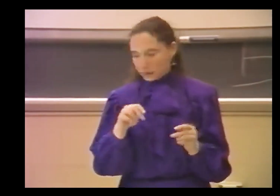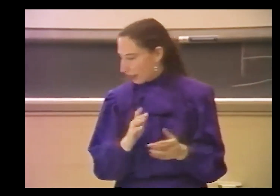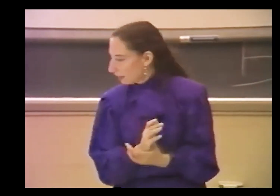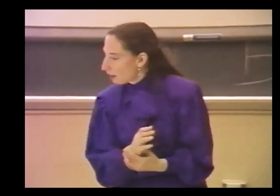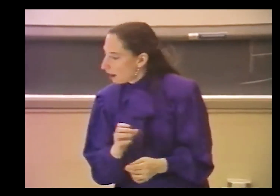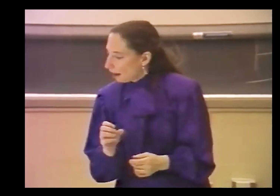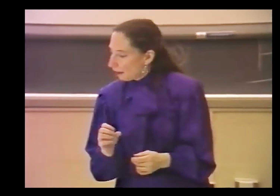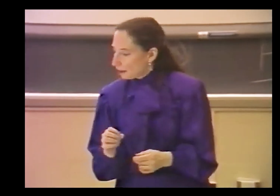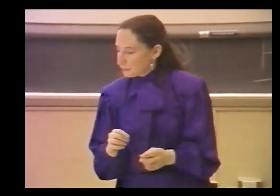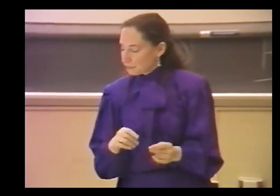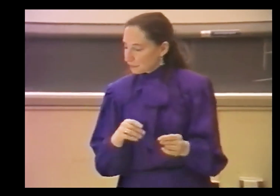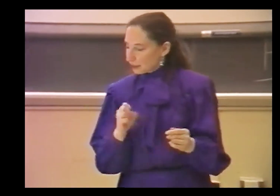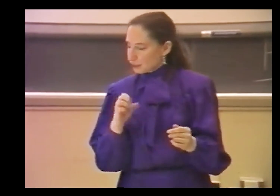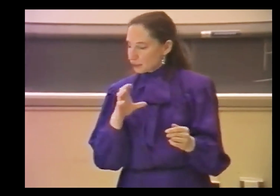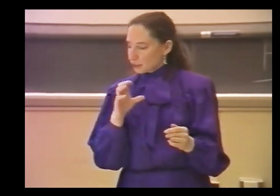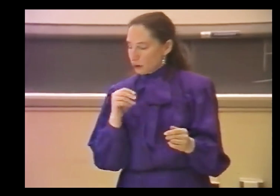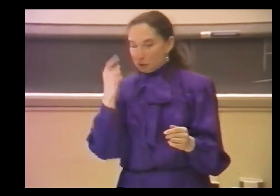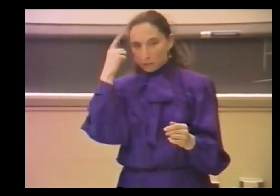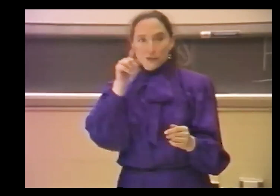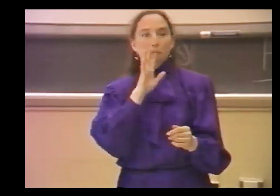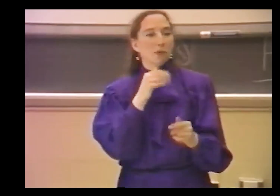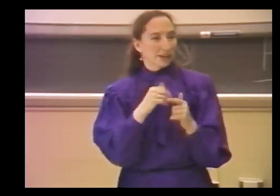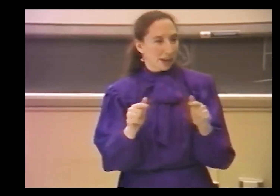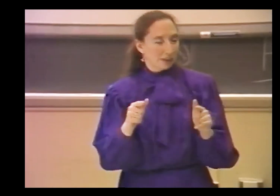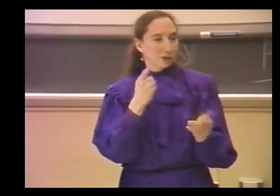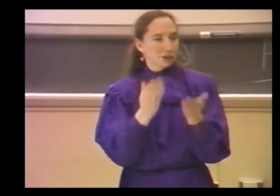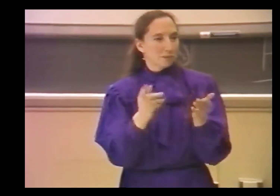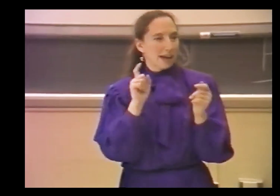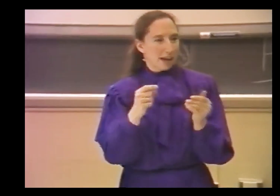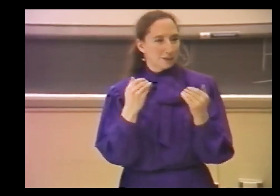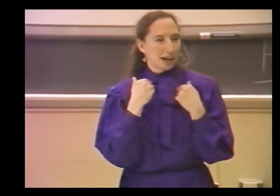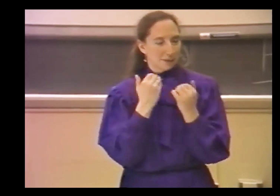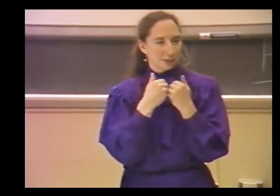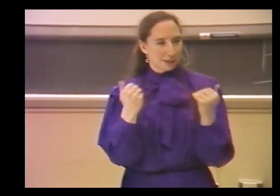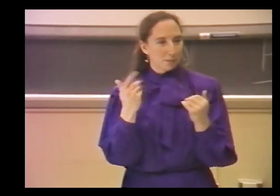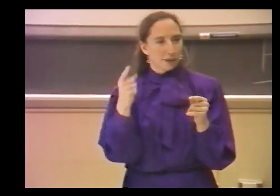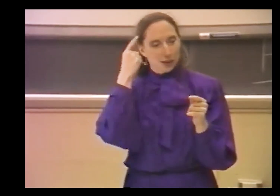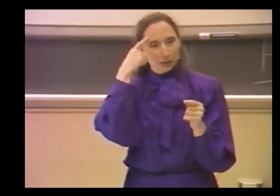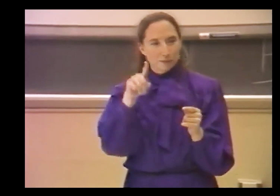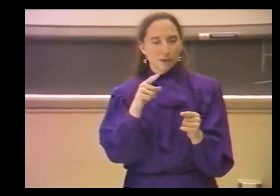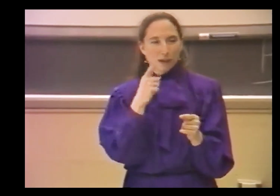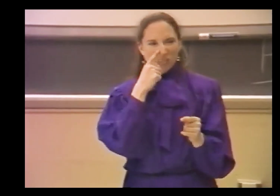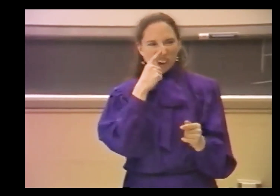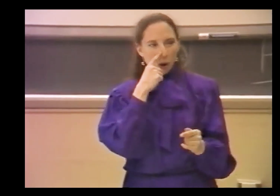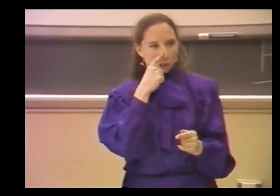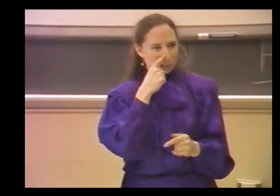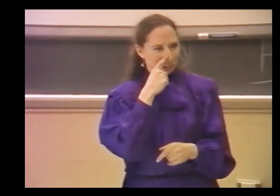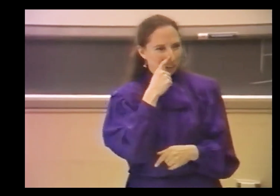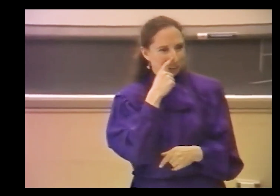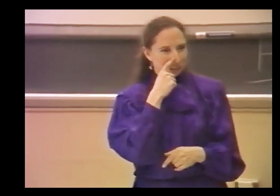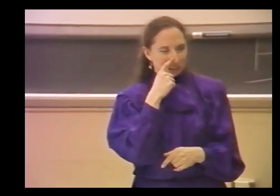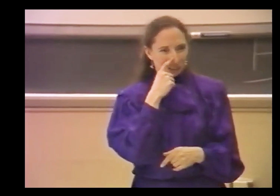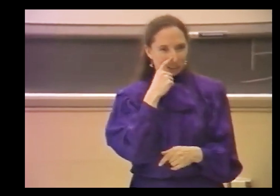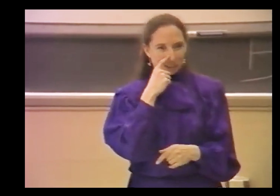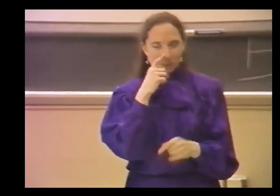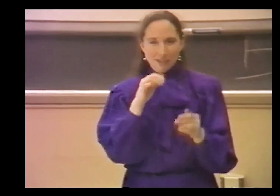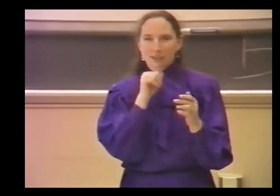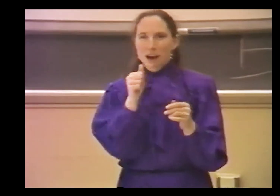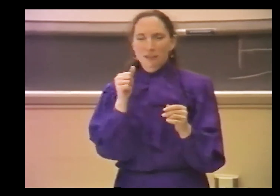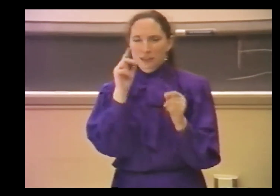Okay. So for spoken language, you may have to have a separate thing for the nose. I mean, not the